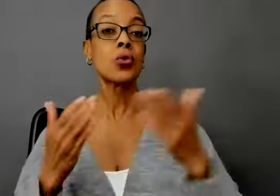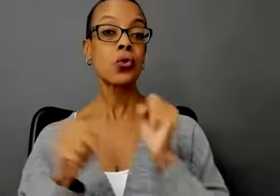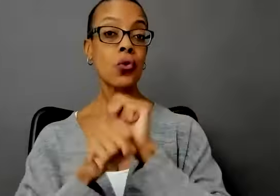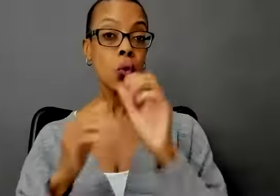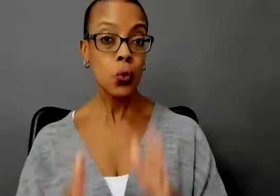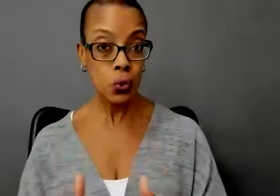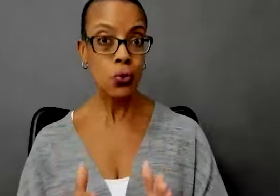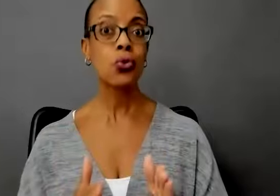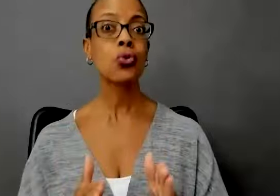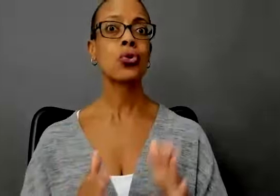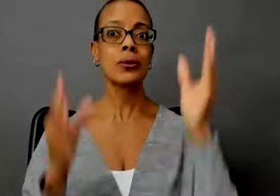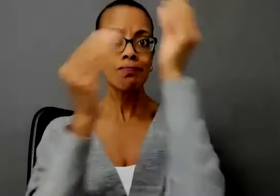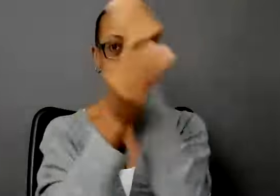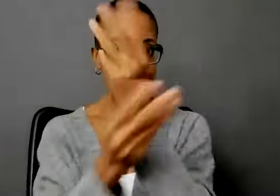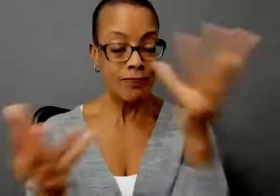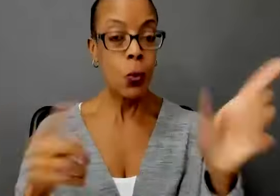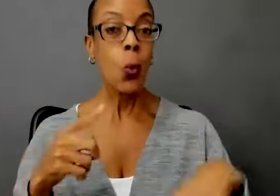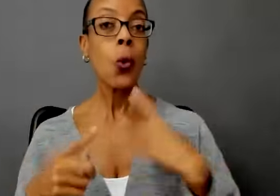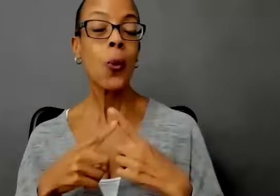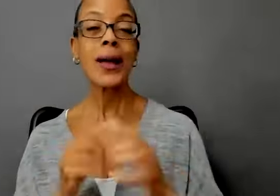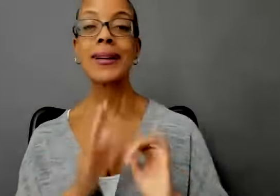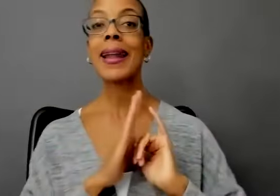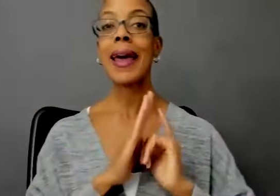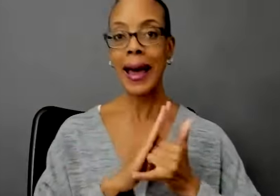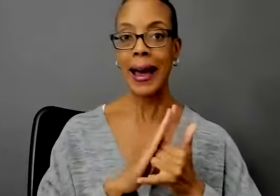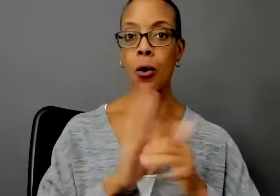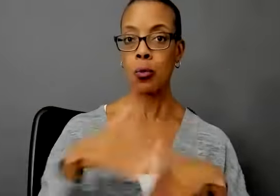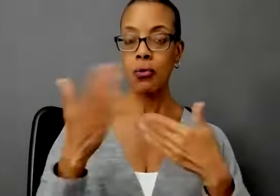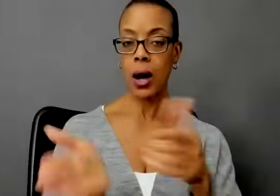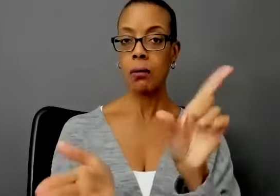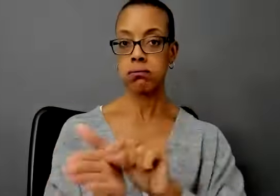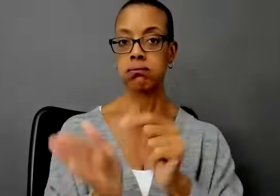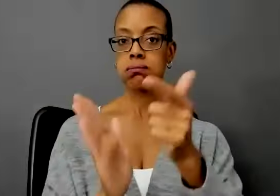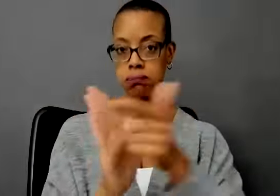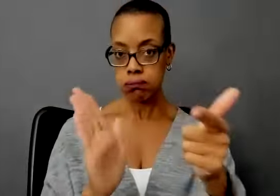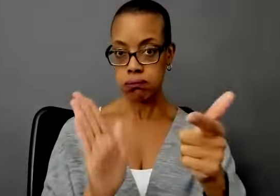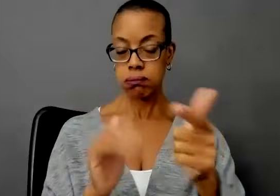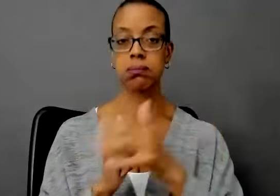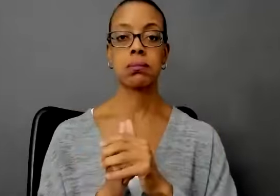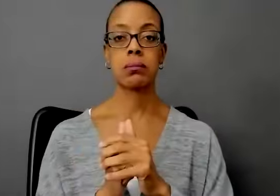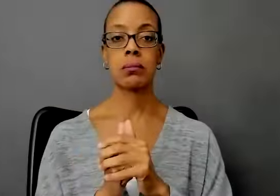how to apply publication ban laws, to eliminate ambiguity and ensure a